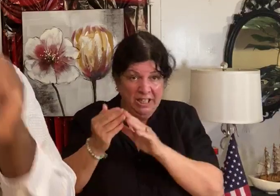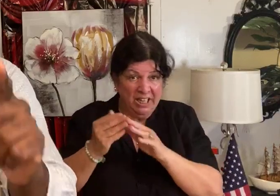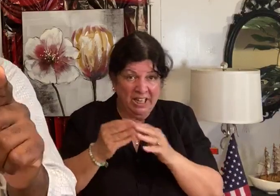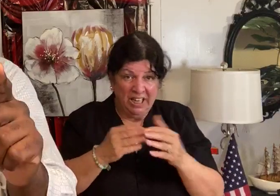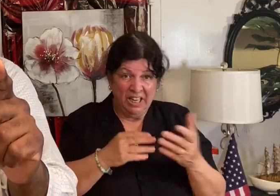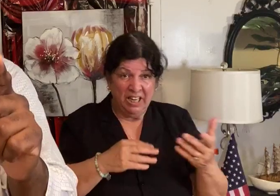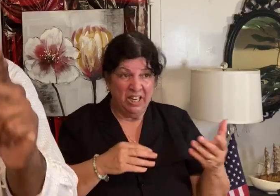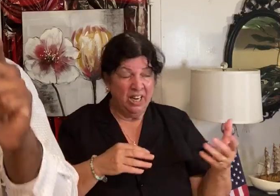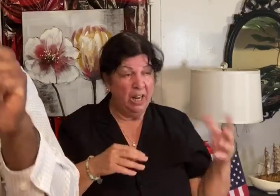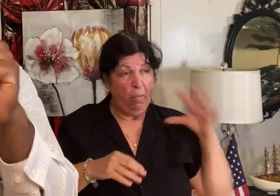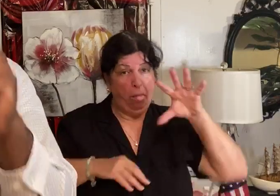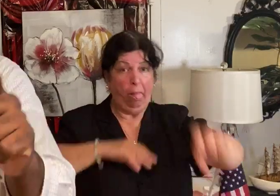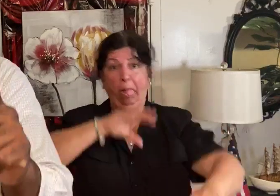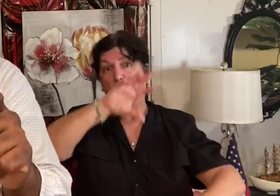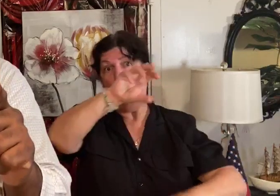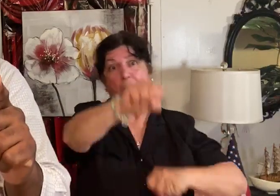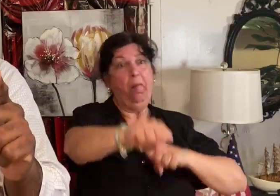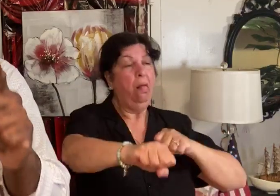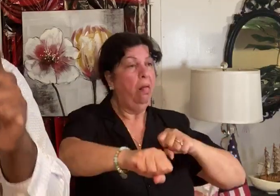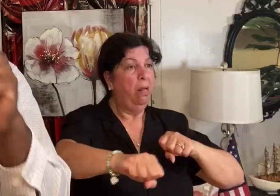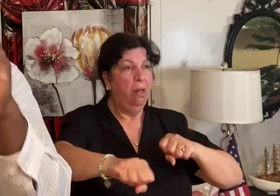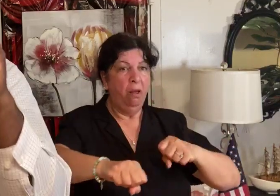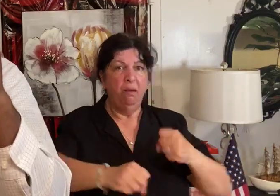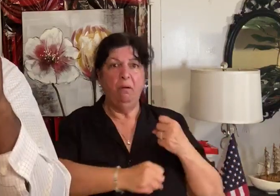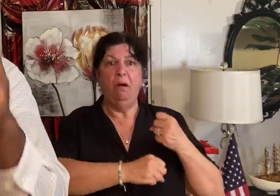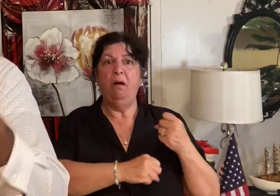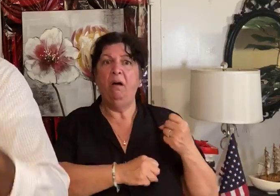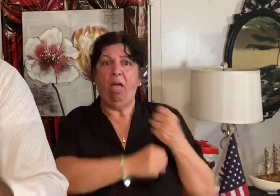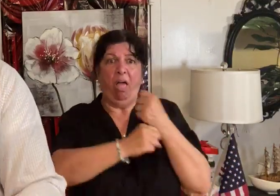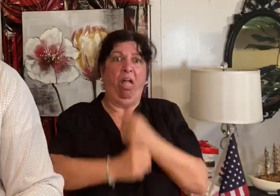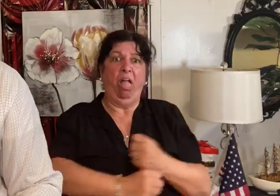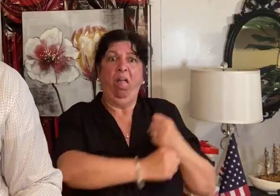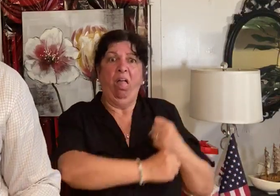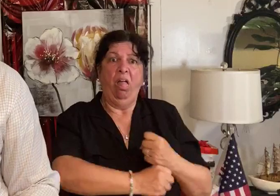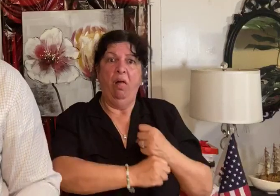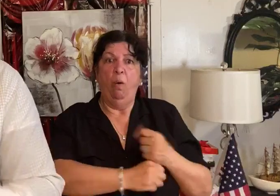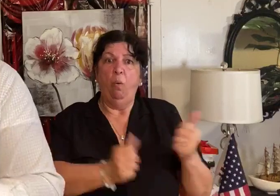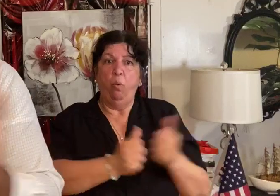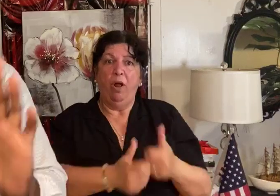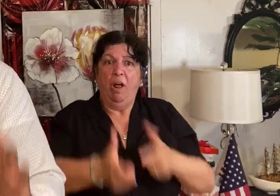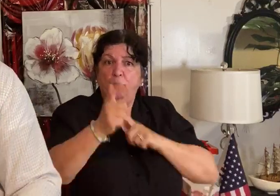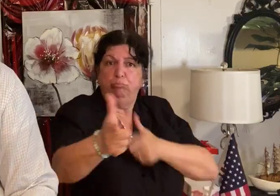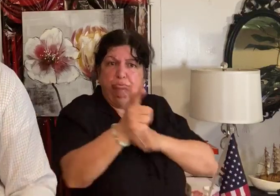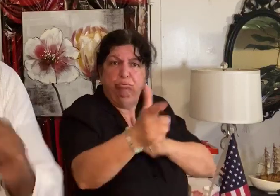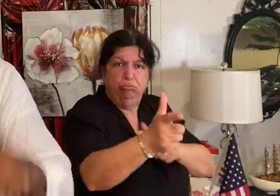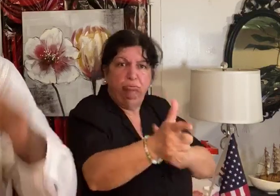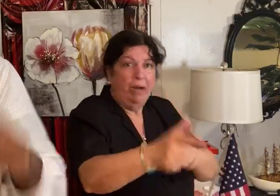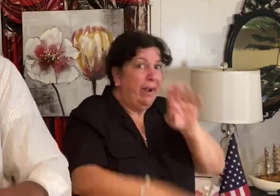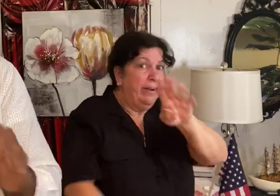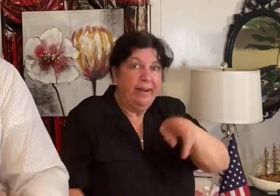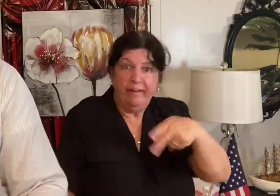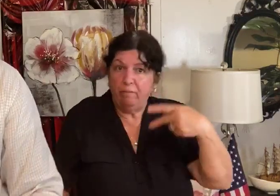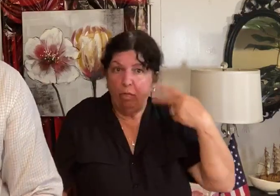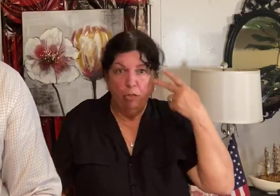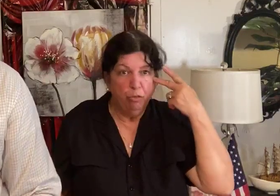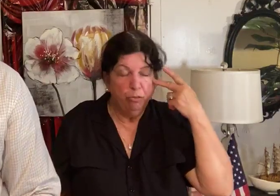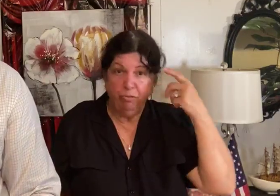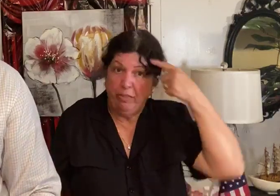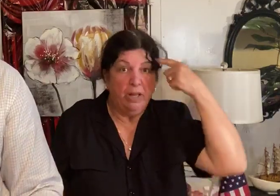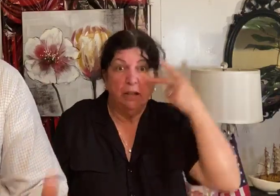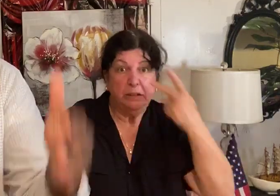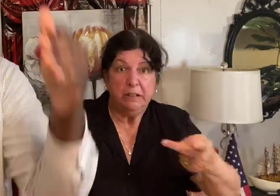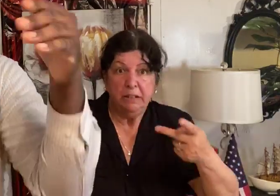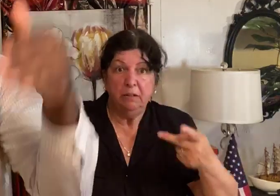forcibly seized by anarchists with automatic weapons. I never thought I'd see that day in my